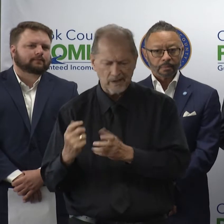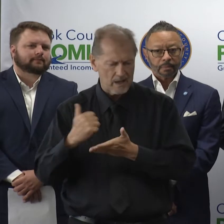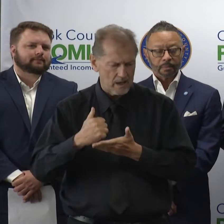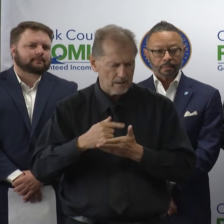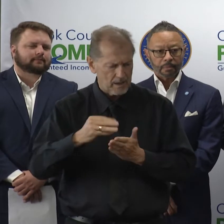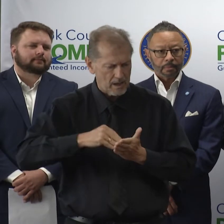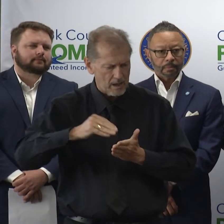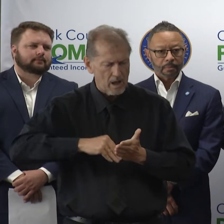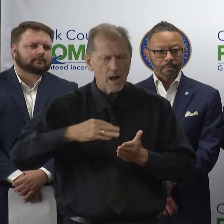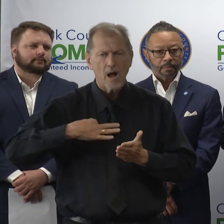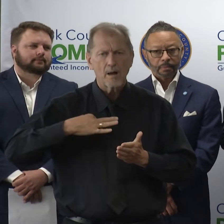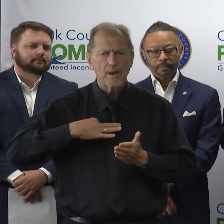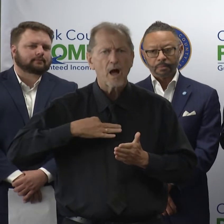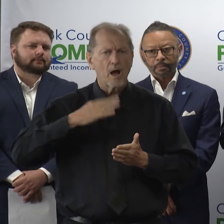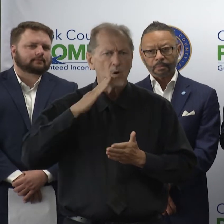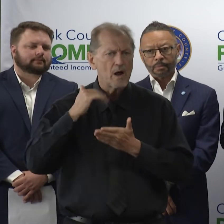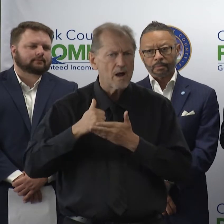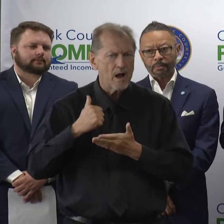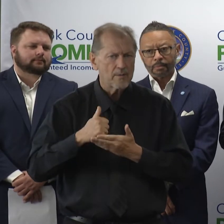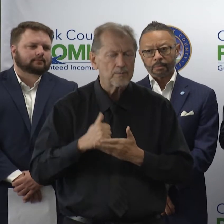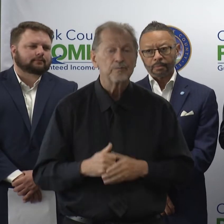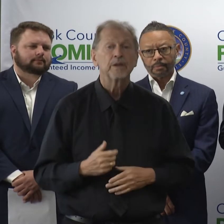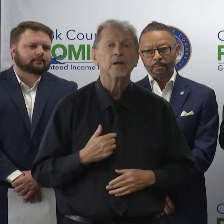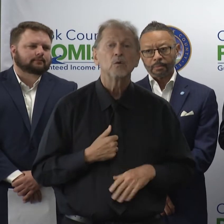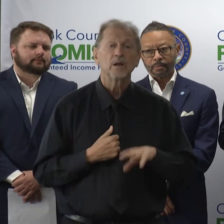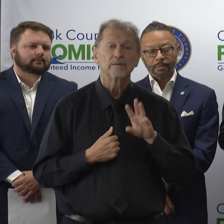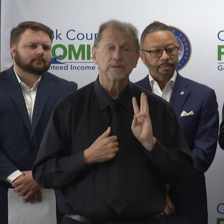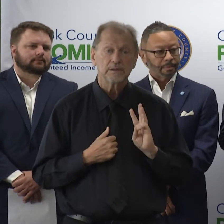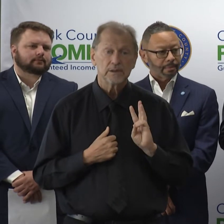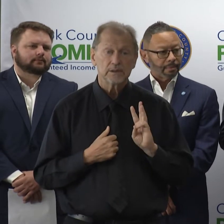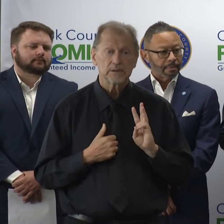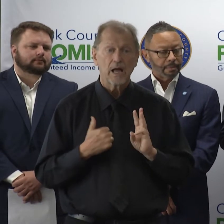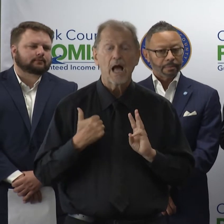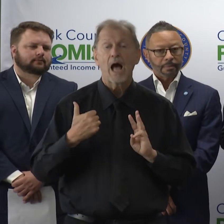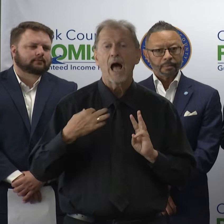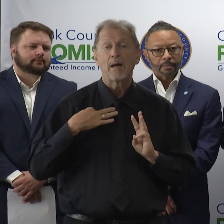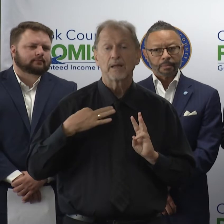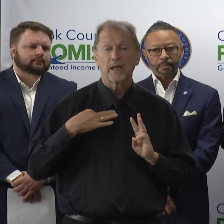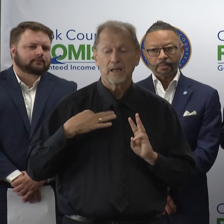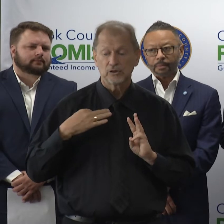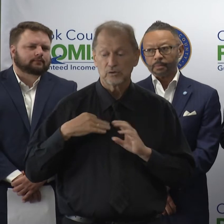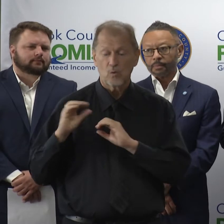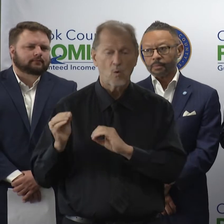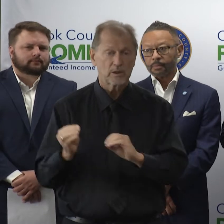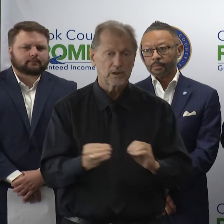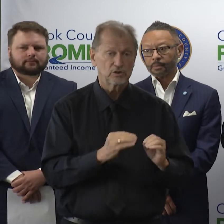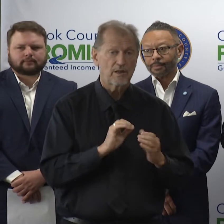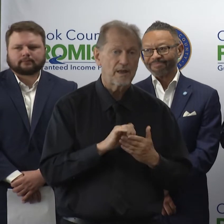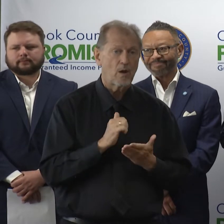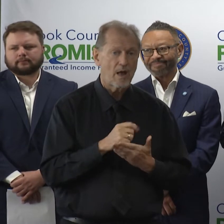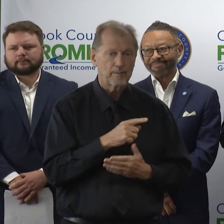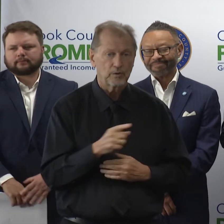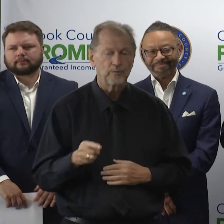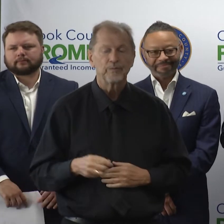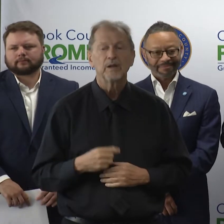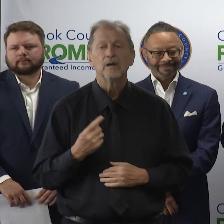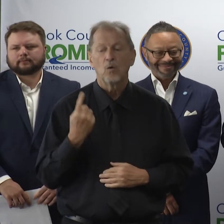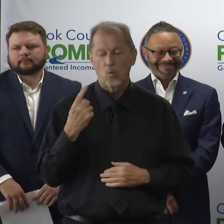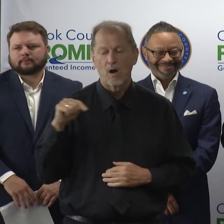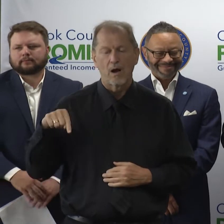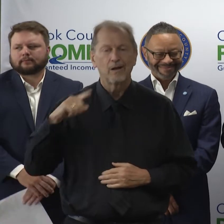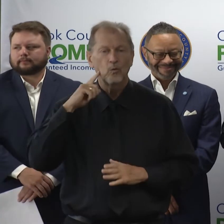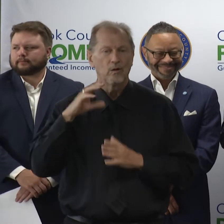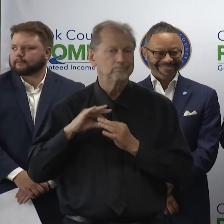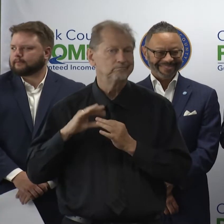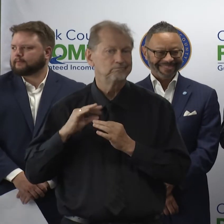individuals. We have 6 outreach and in-person application assistance partners, one of which you will hear from shortly, to